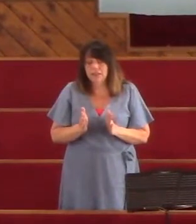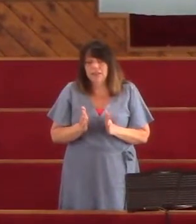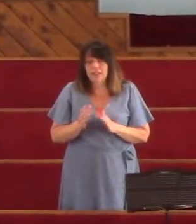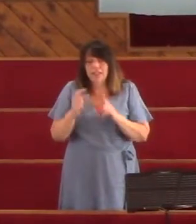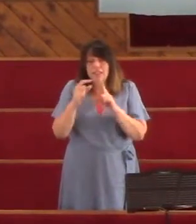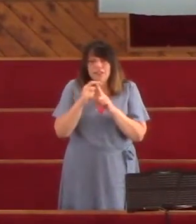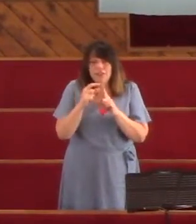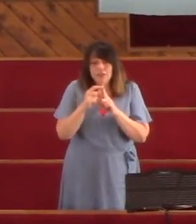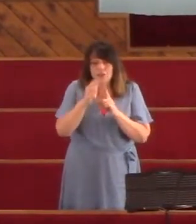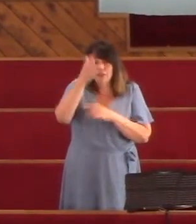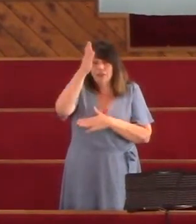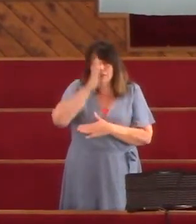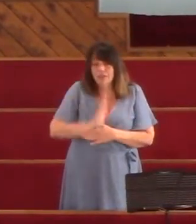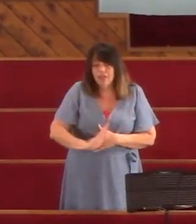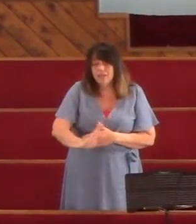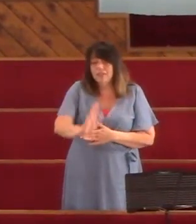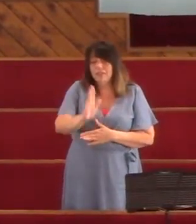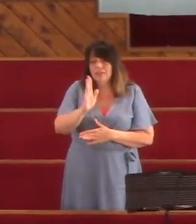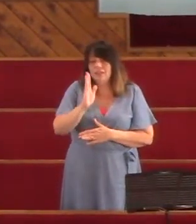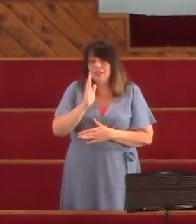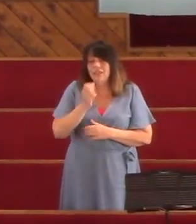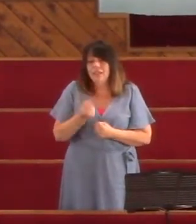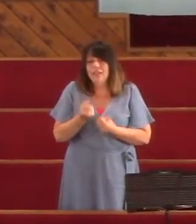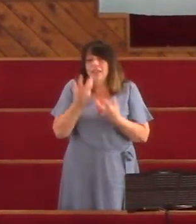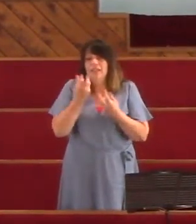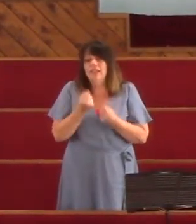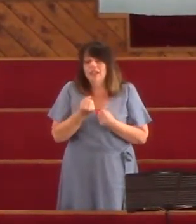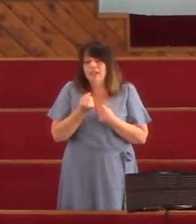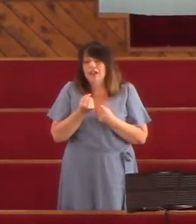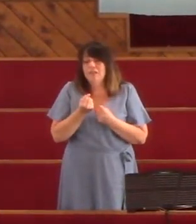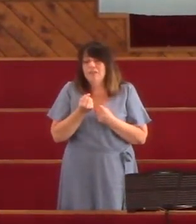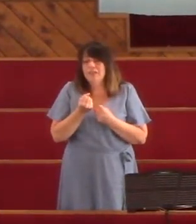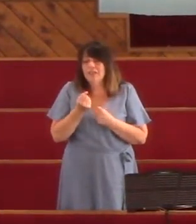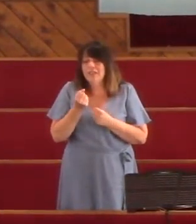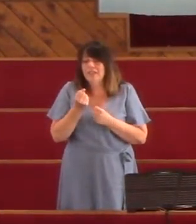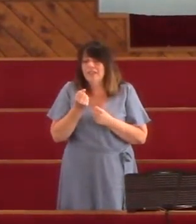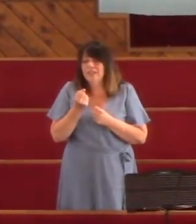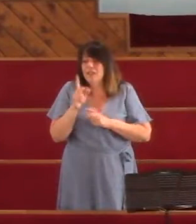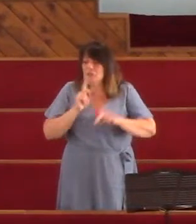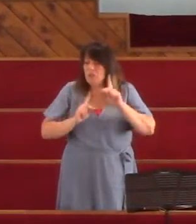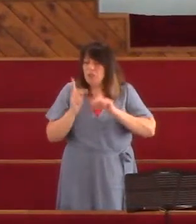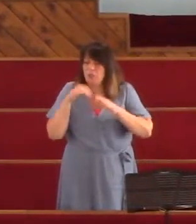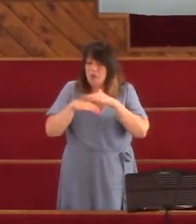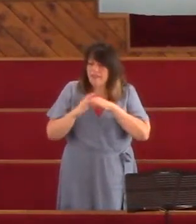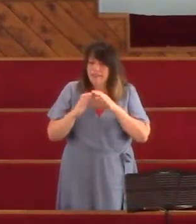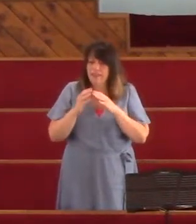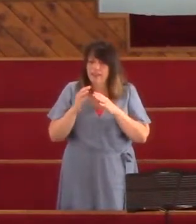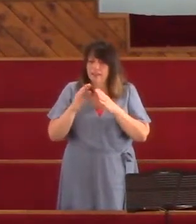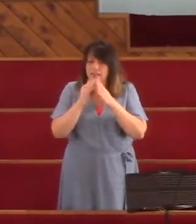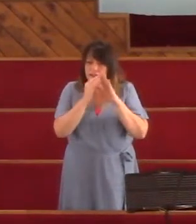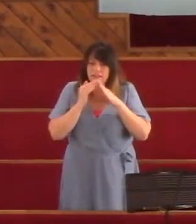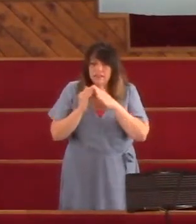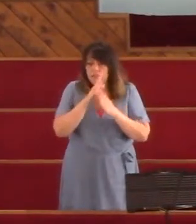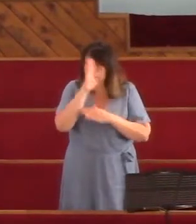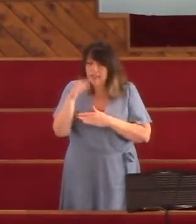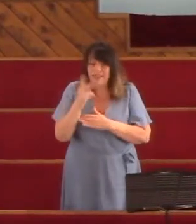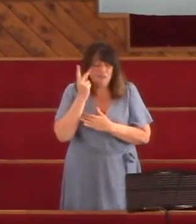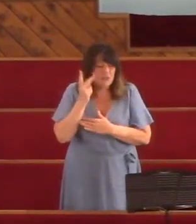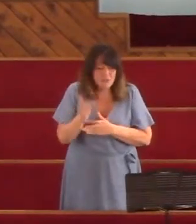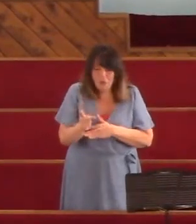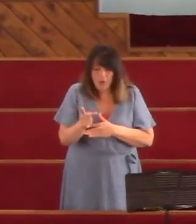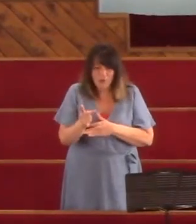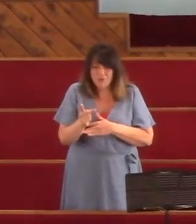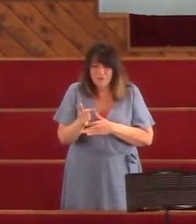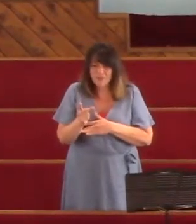many folk, my friend, that seen miracles performed right in their midst. I thought, my friends, of that